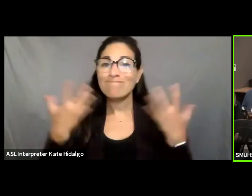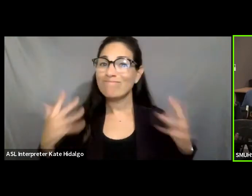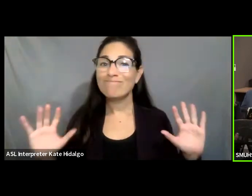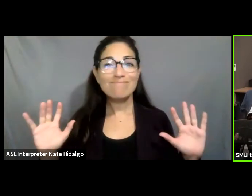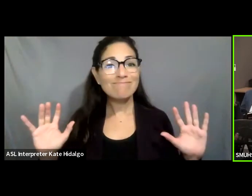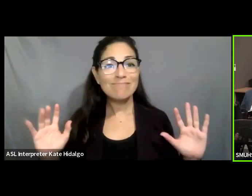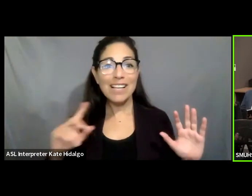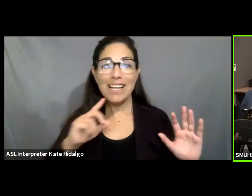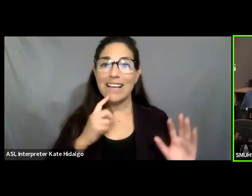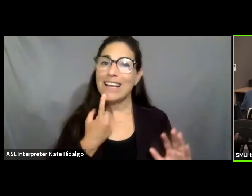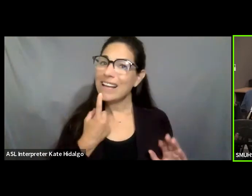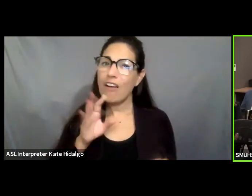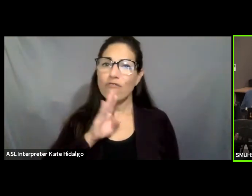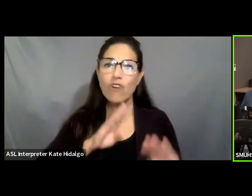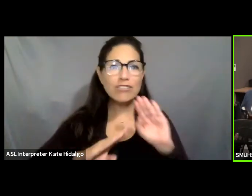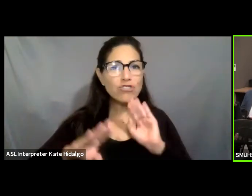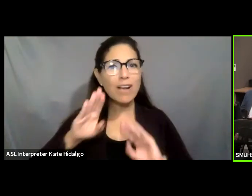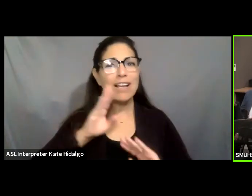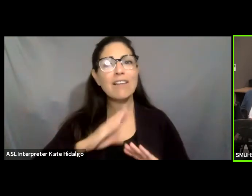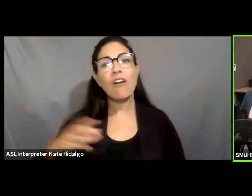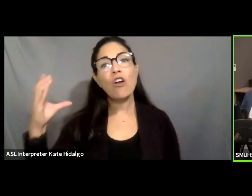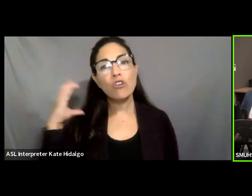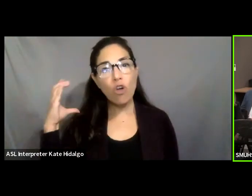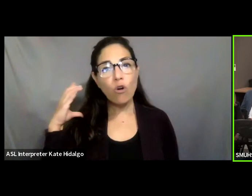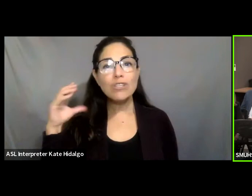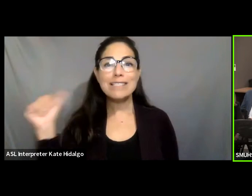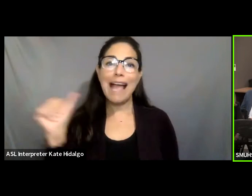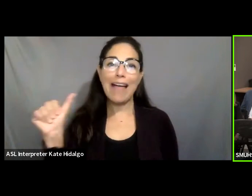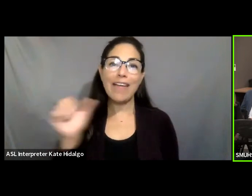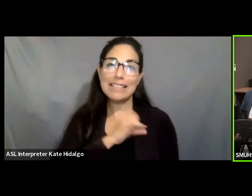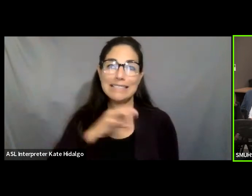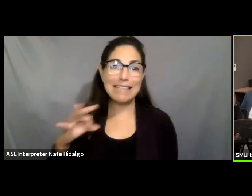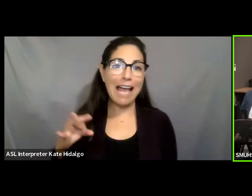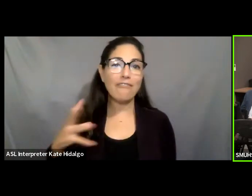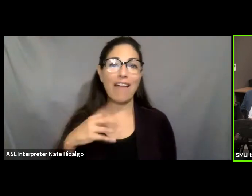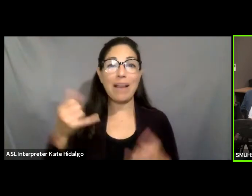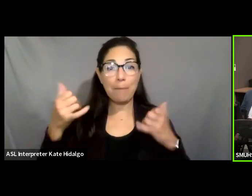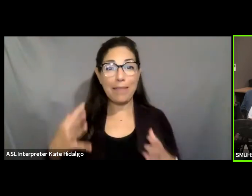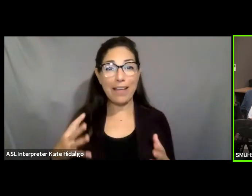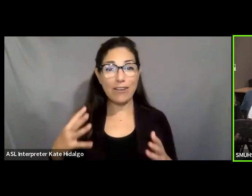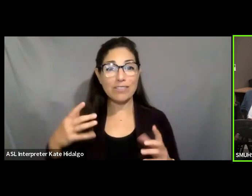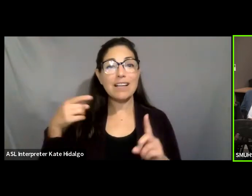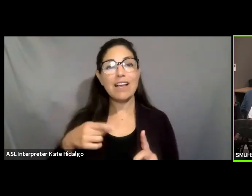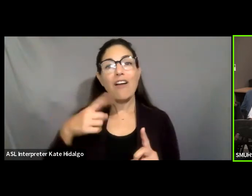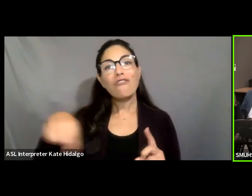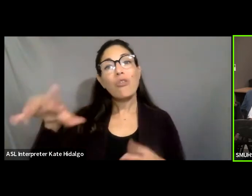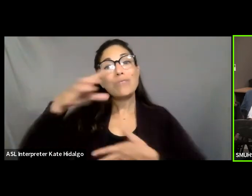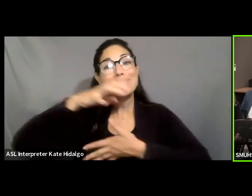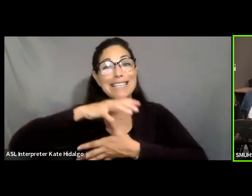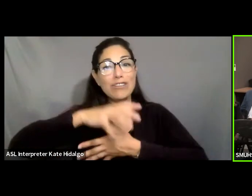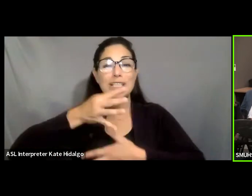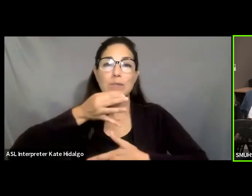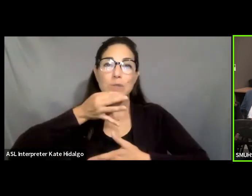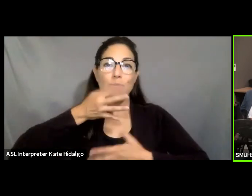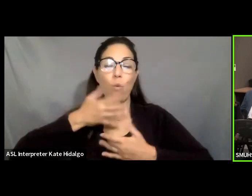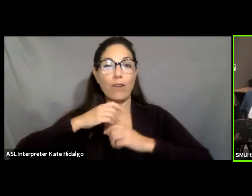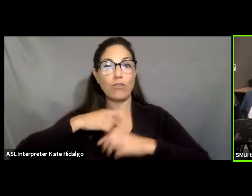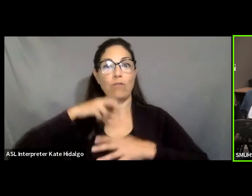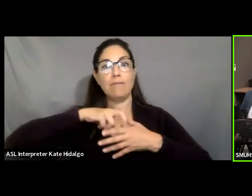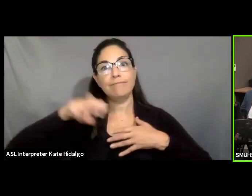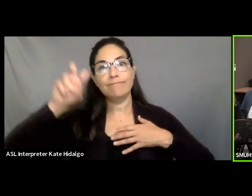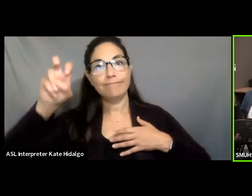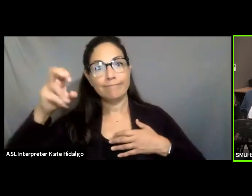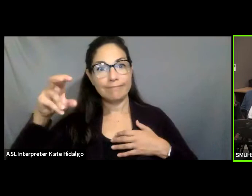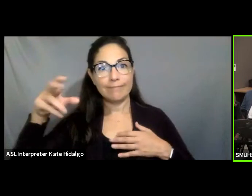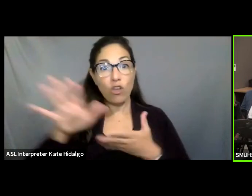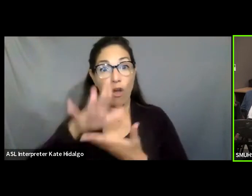been extraordinarily frustrating for the coaches, athletic staff, and players, particularly for those seniors who aspire to play in college and